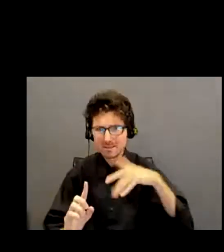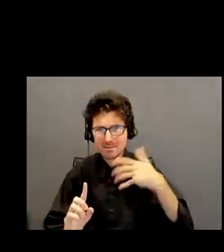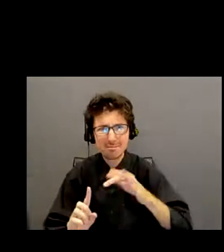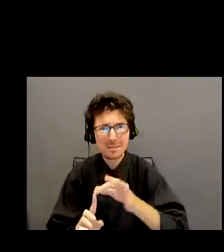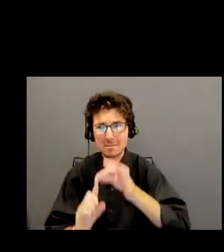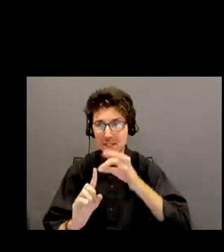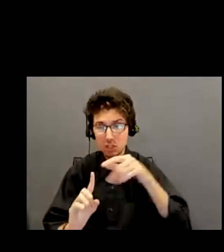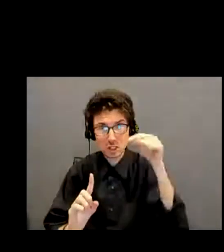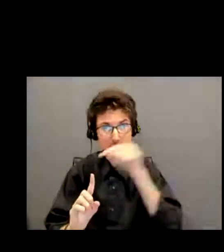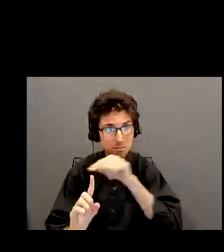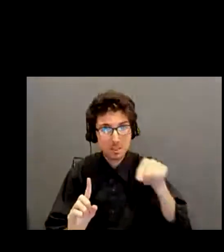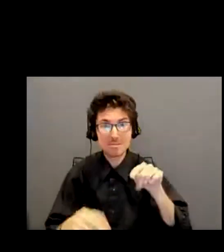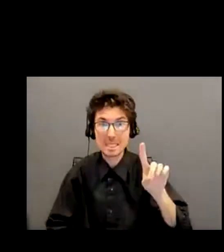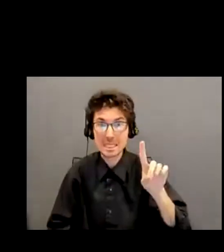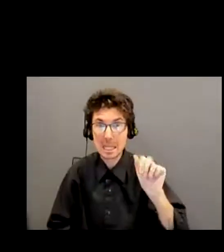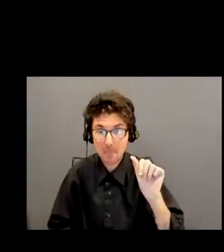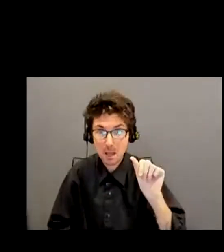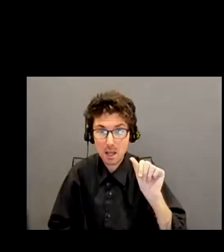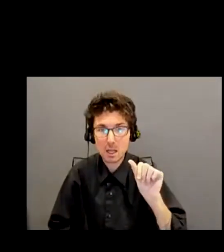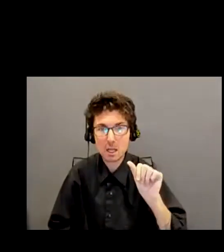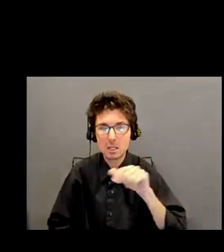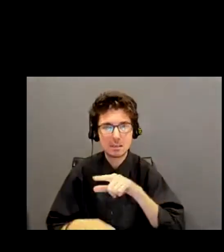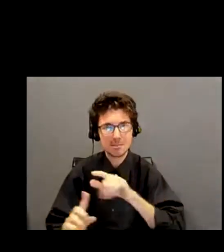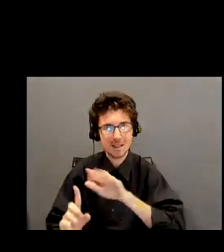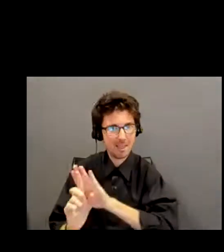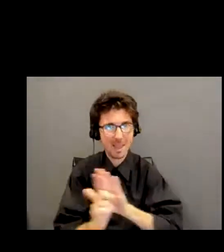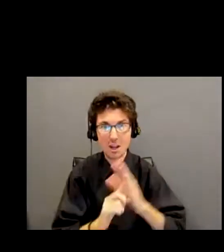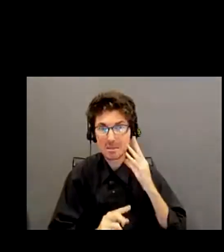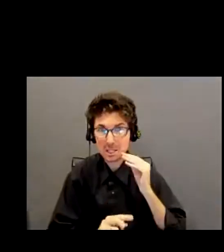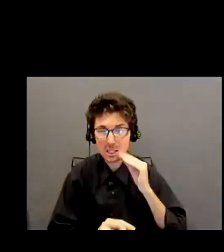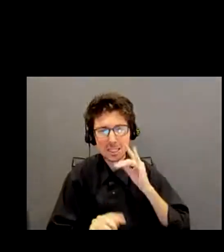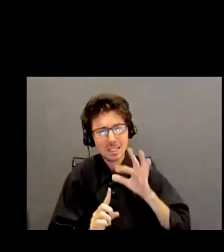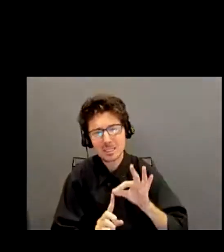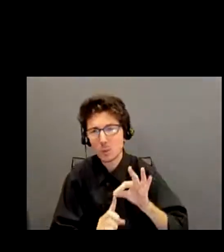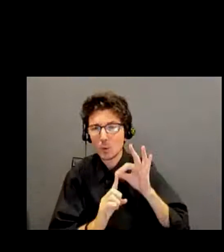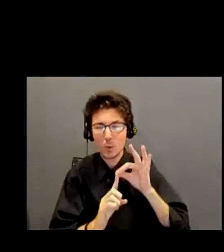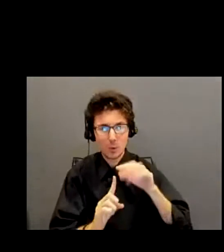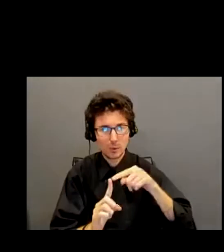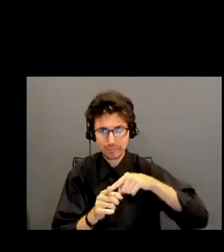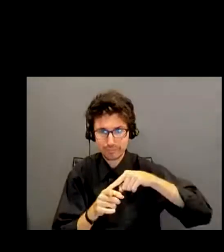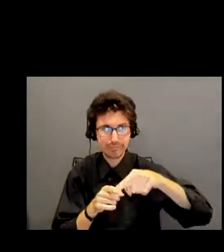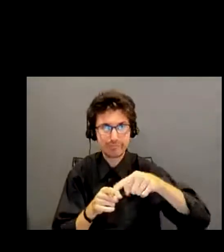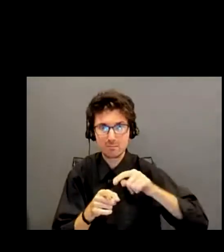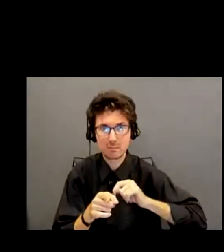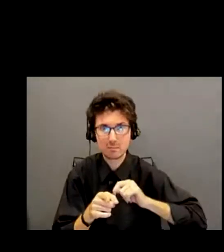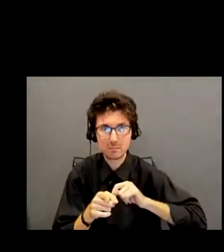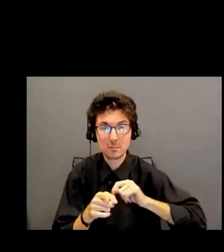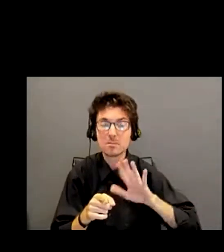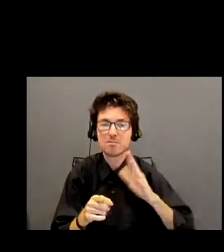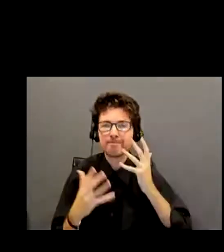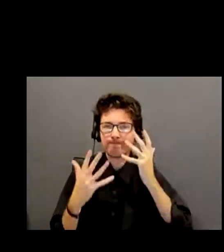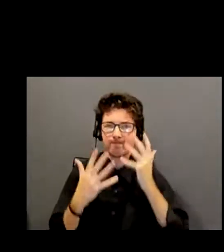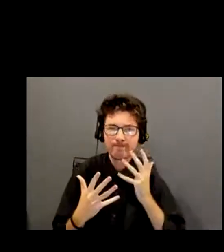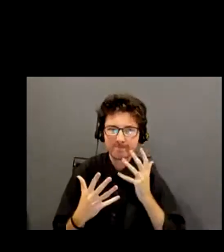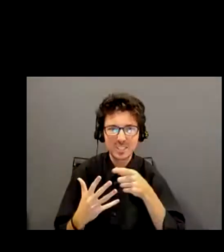with disability. Their experience is a unique one, but unfortunately, one that is not